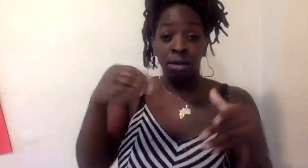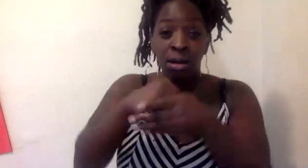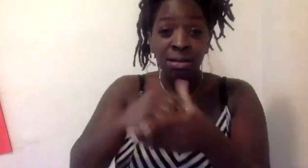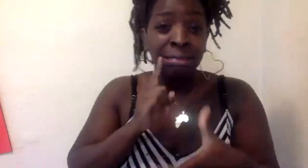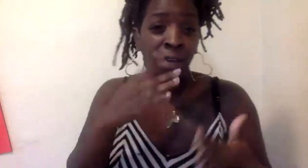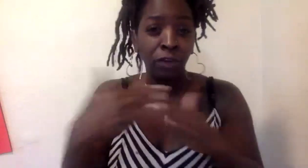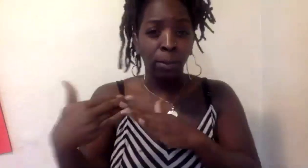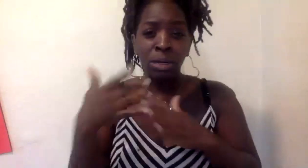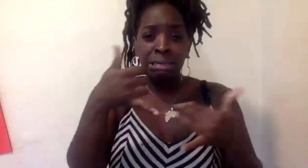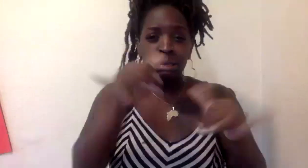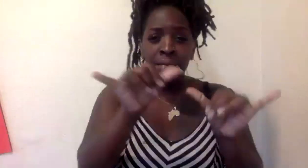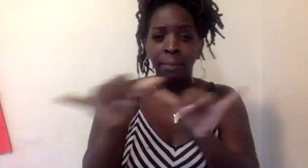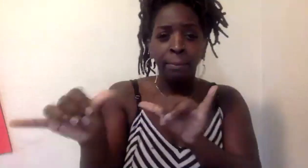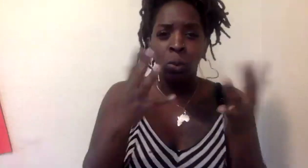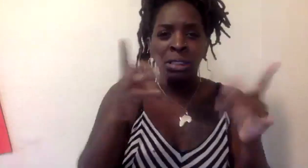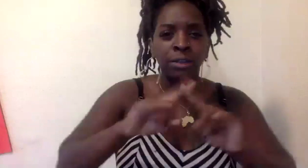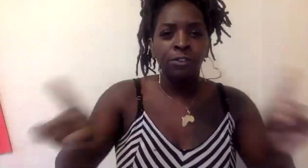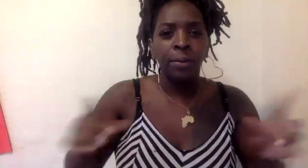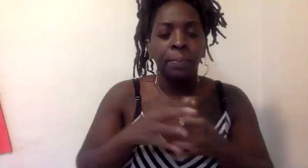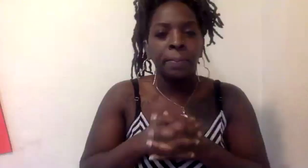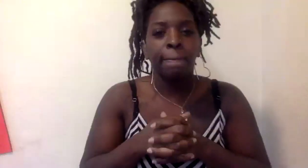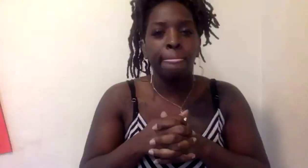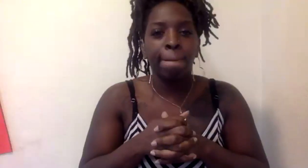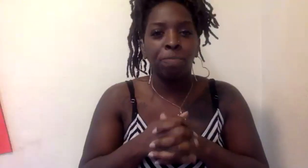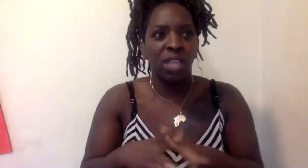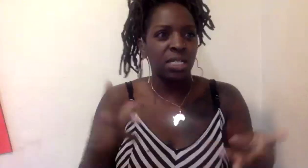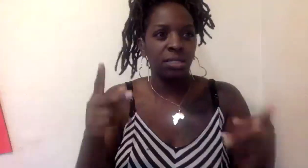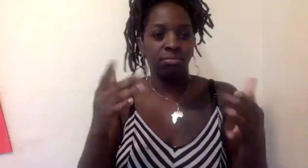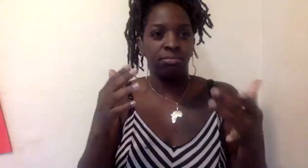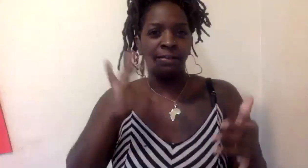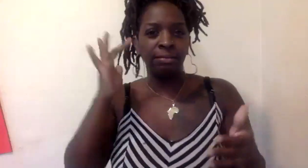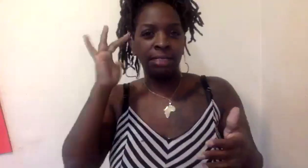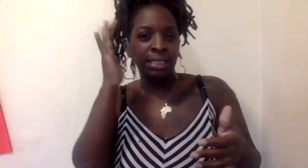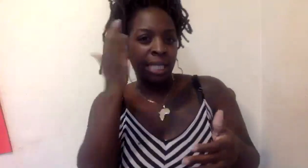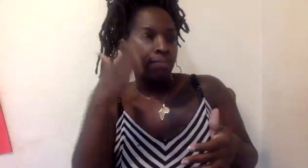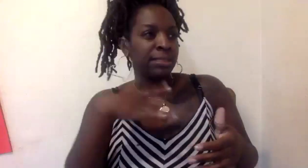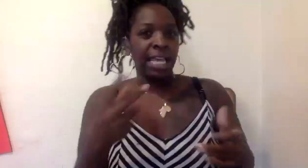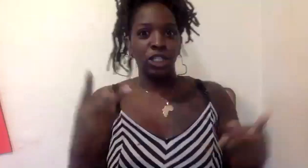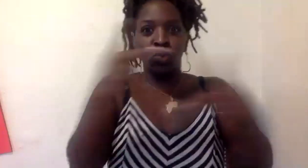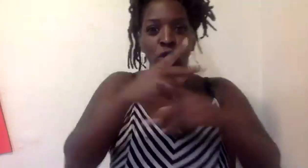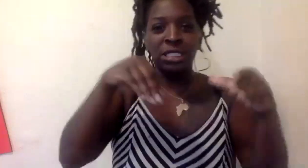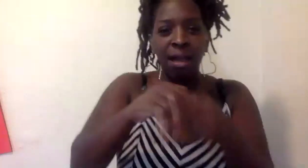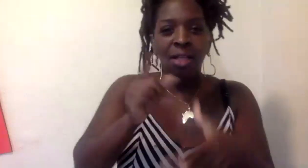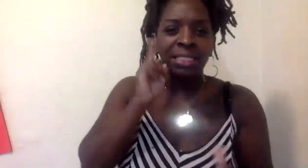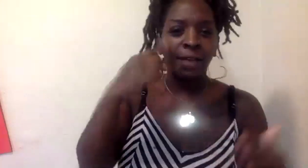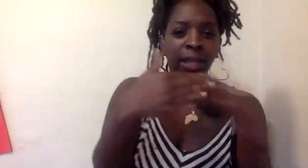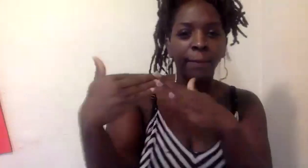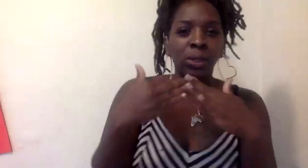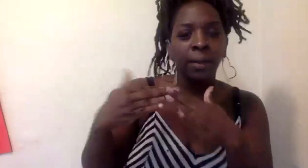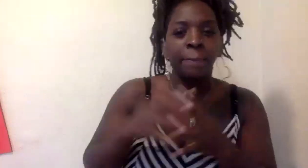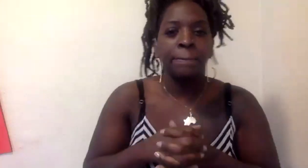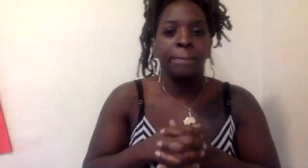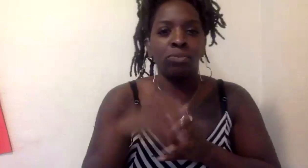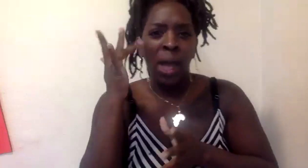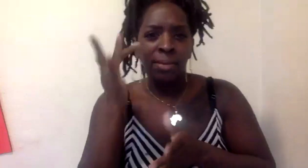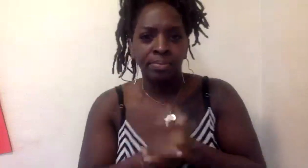since the hearing world didn't allow me to feel part of that. But what's the difference when you guys treat me the exact same way? I feel like it's worse in the deaf community